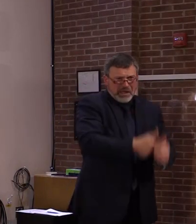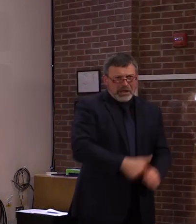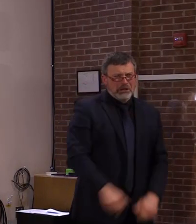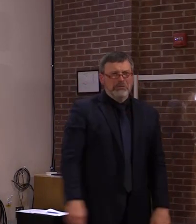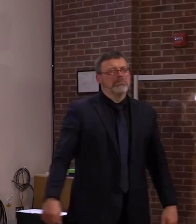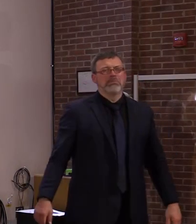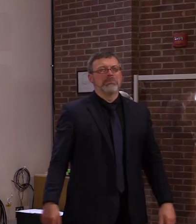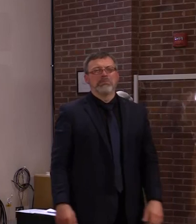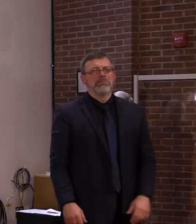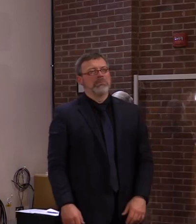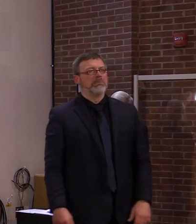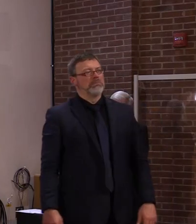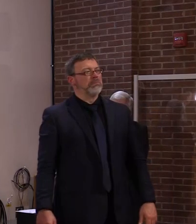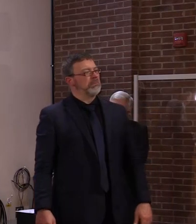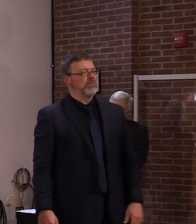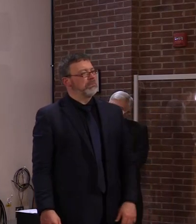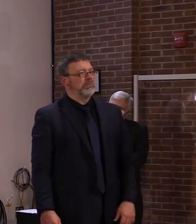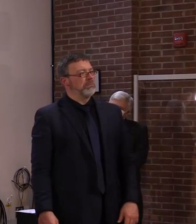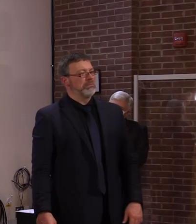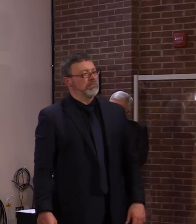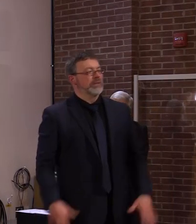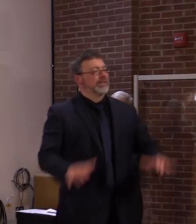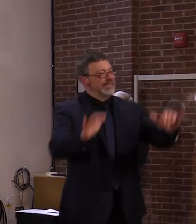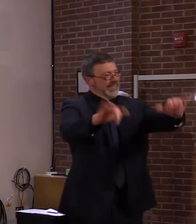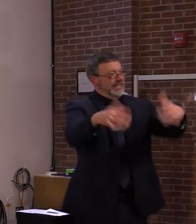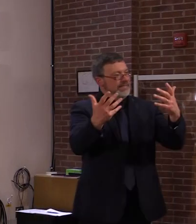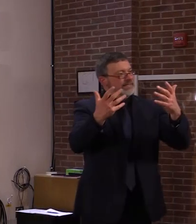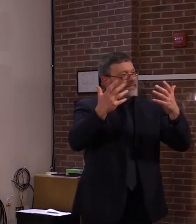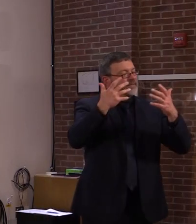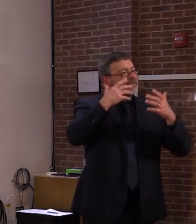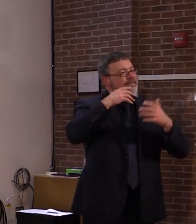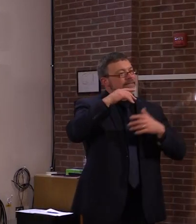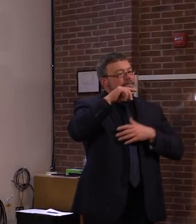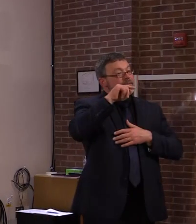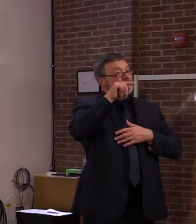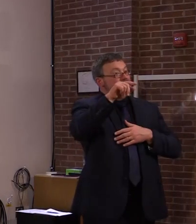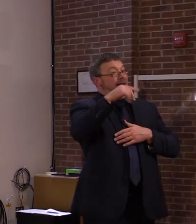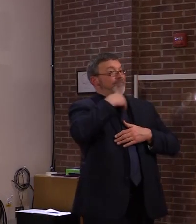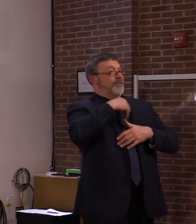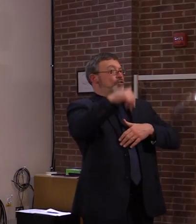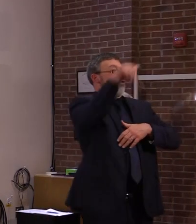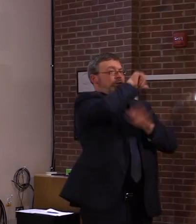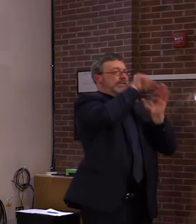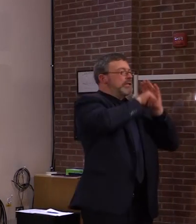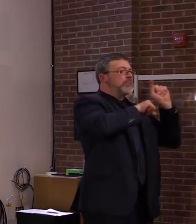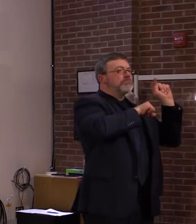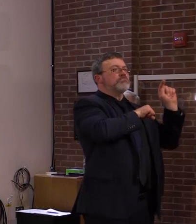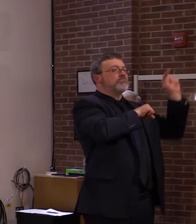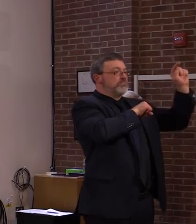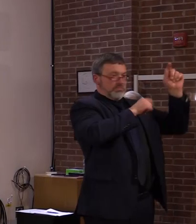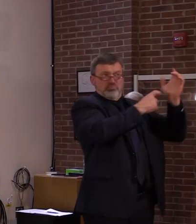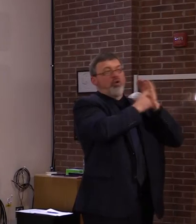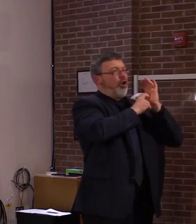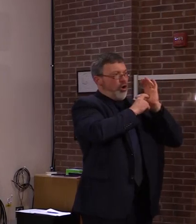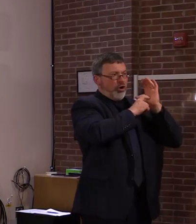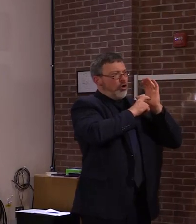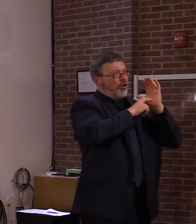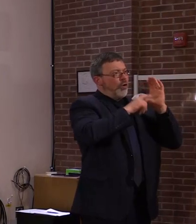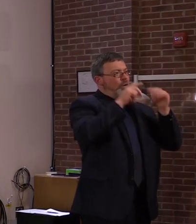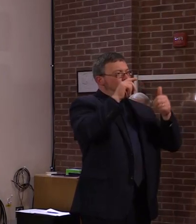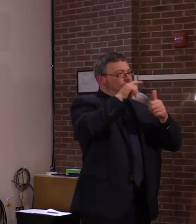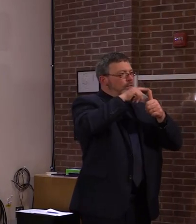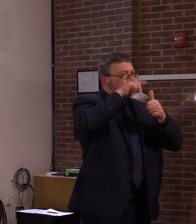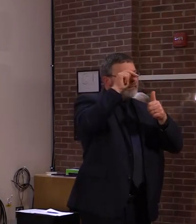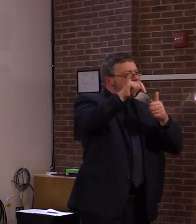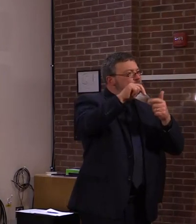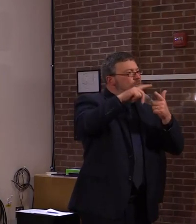experience of the states, which are few, as the governor said. Nevada, New Mexico, Illinois,